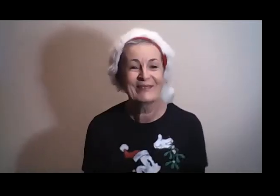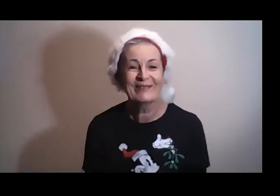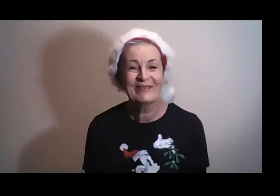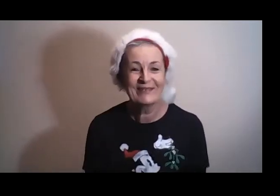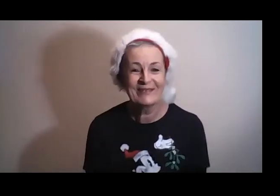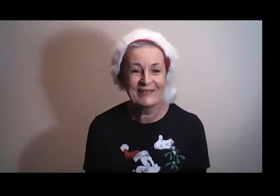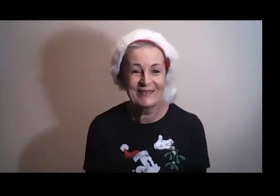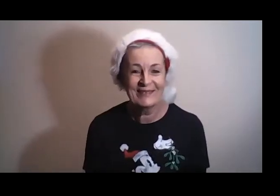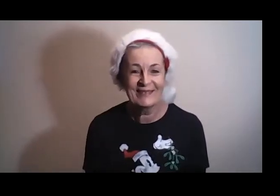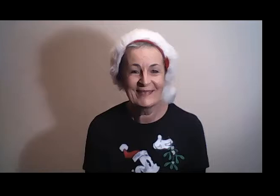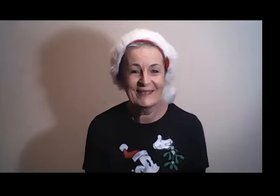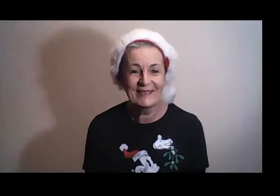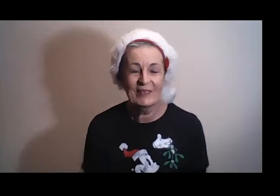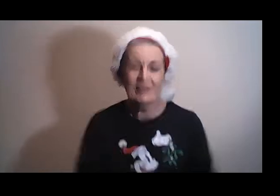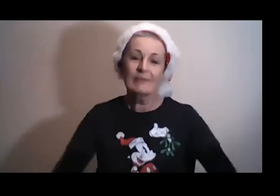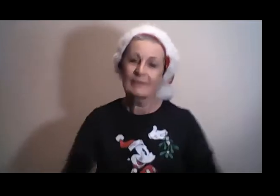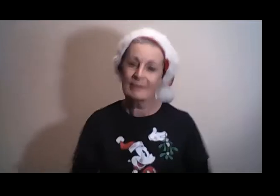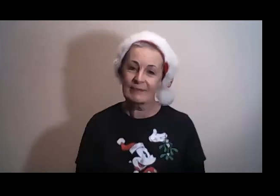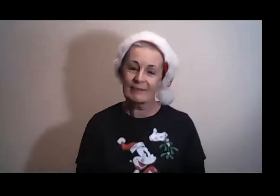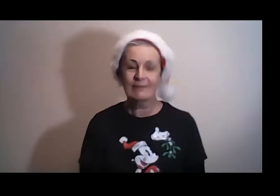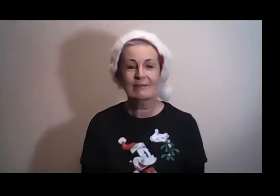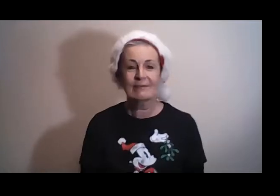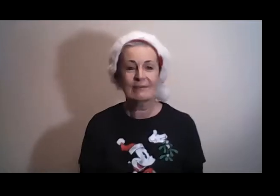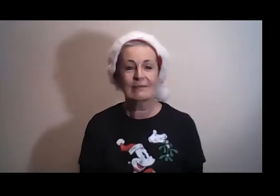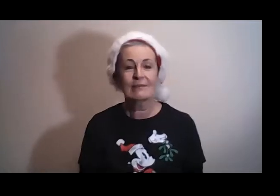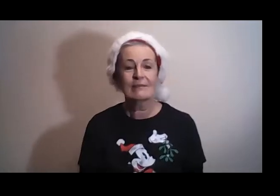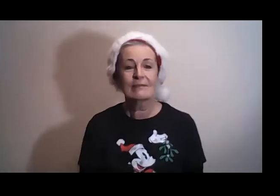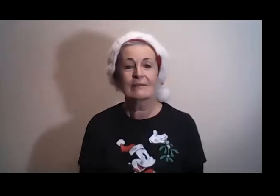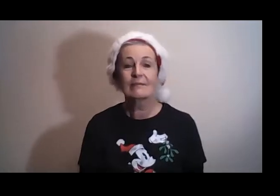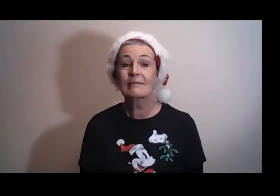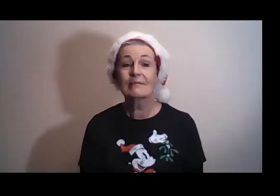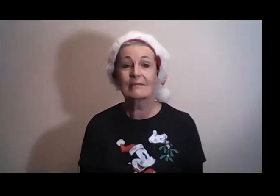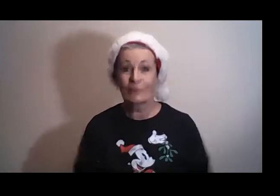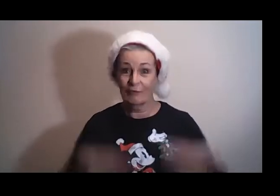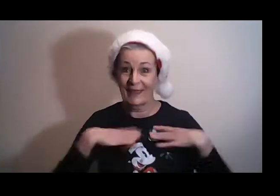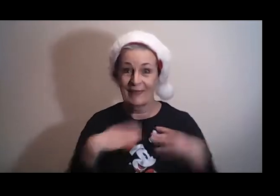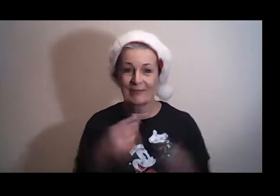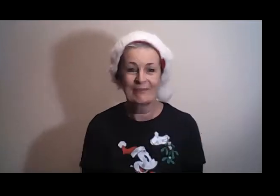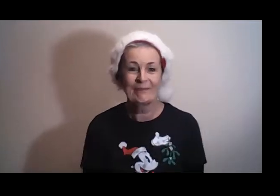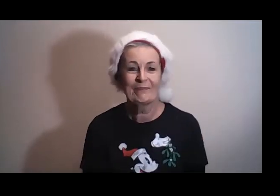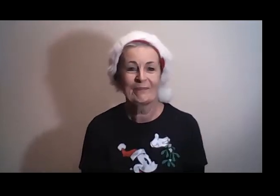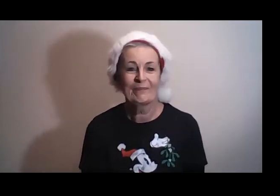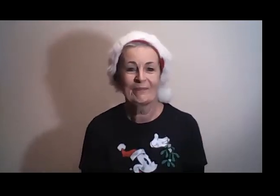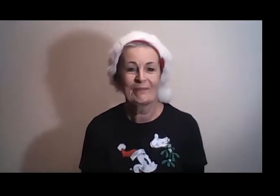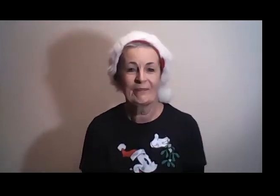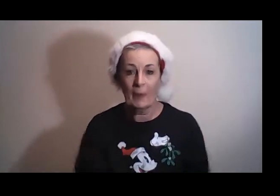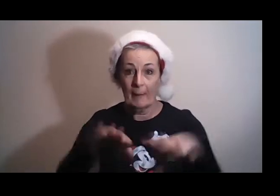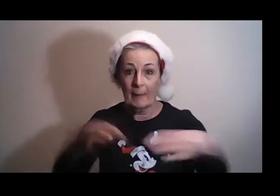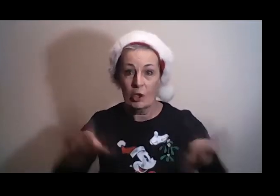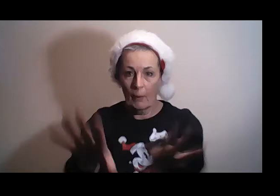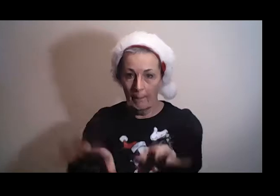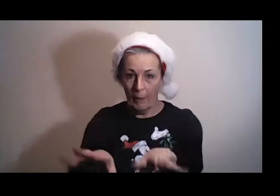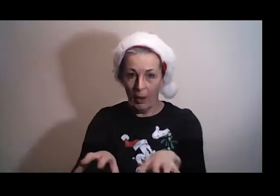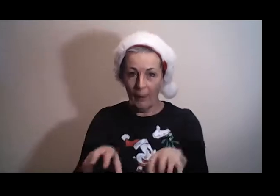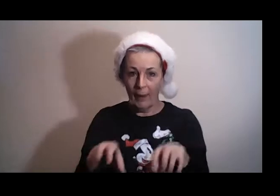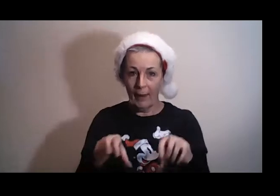So you can do this sitting down, and we're going to pull away from the beach first.